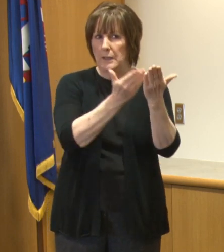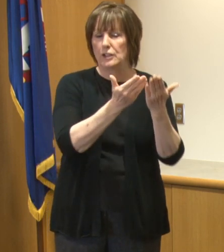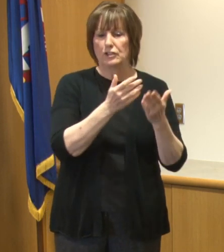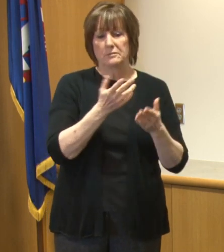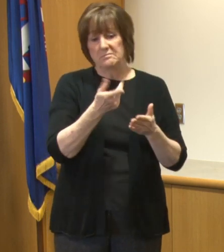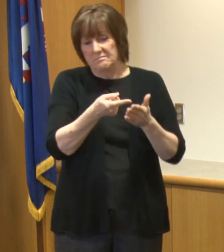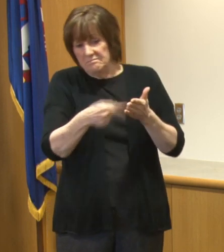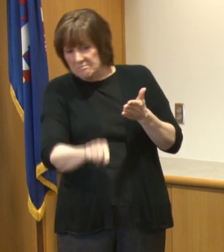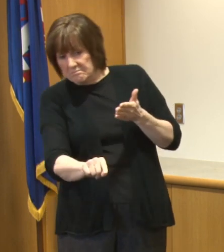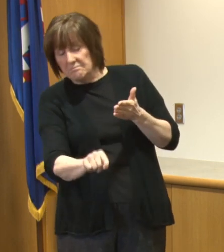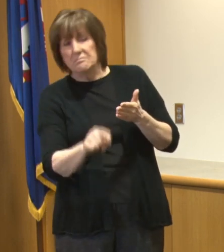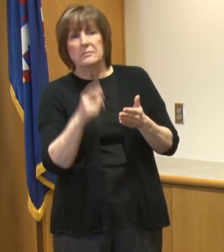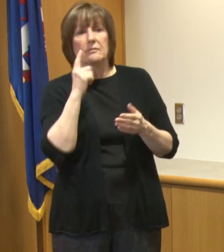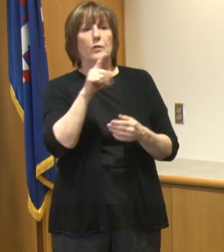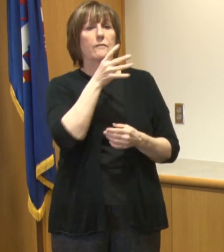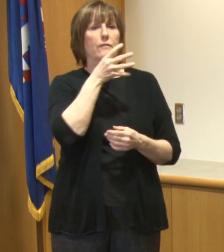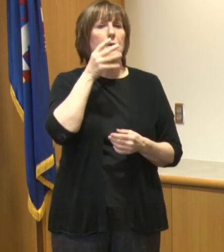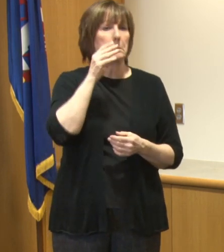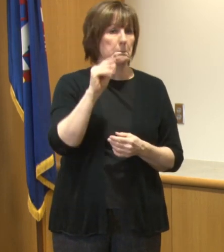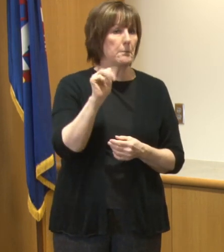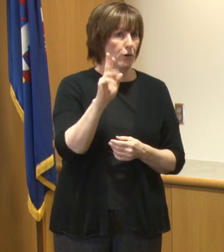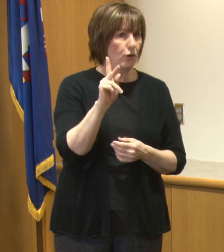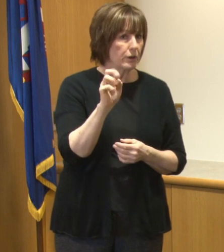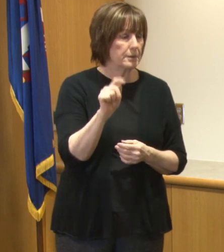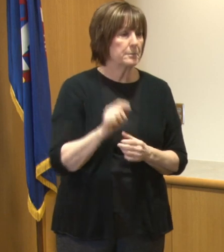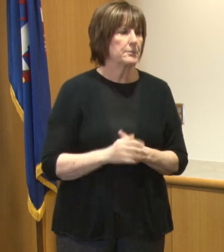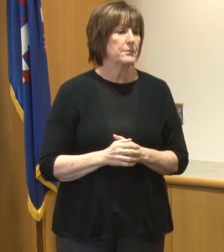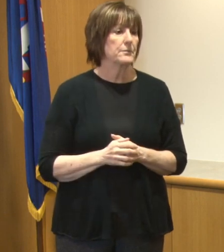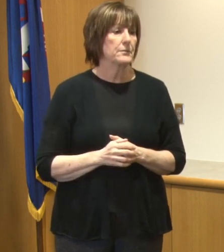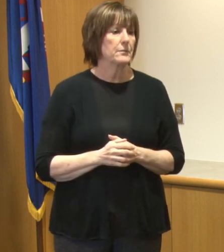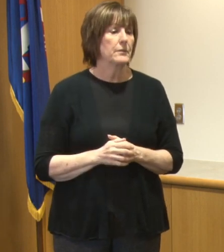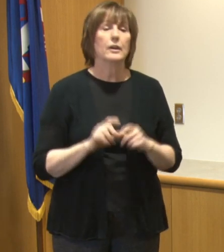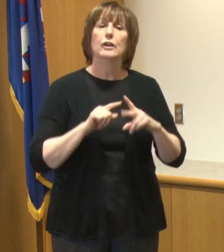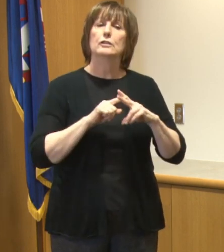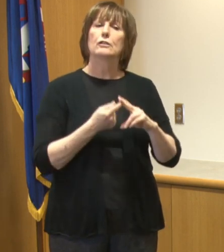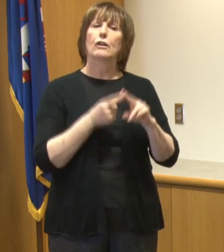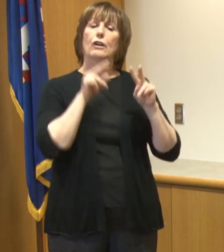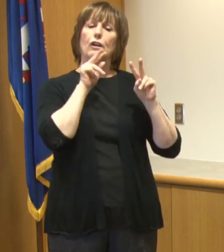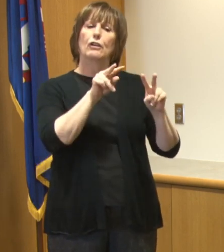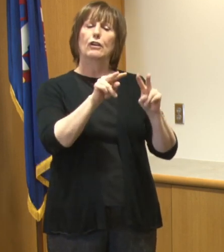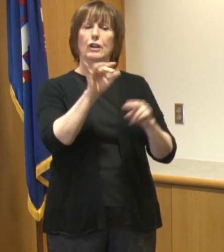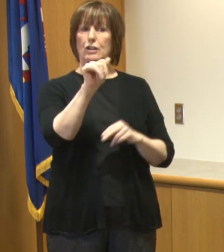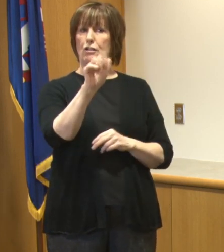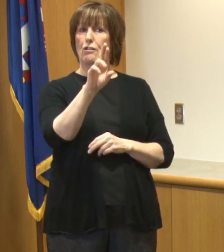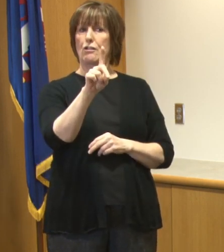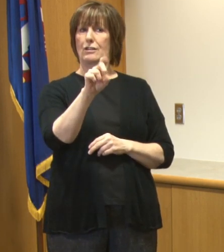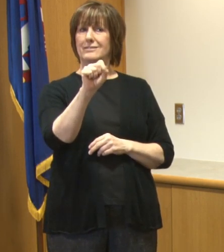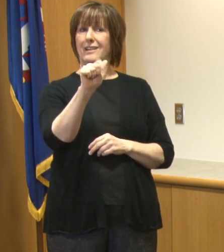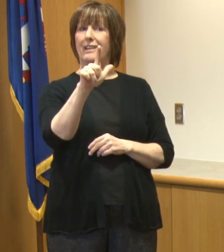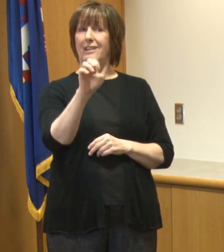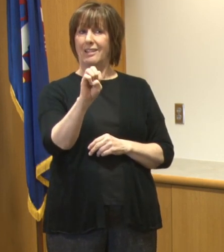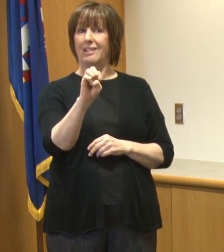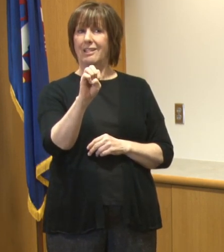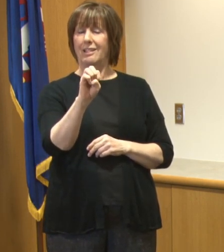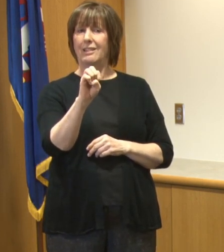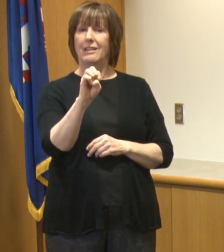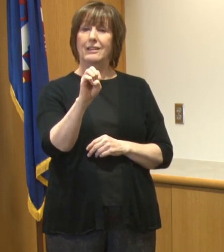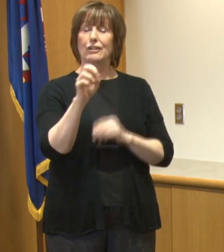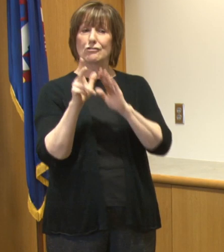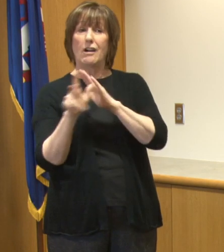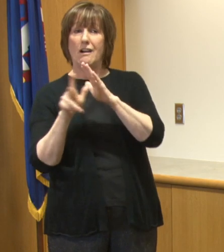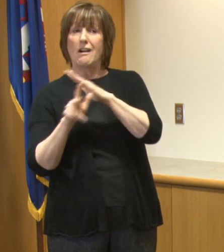early next week for the farmers market. We're starting to look at the yard sales and that now, Riley, so we'll be